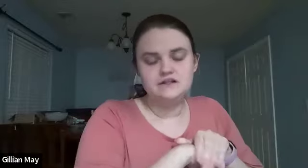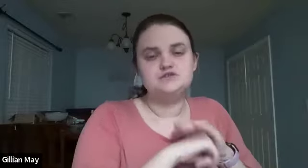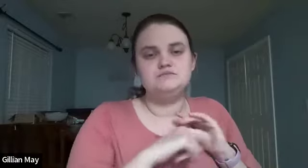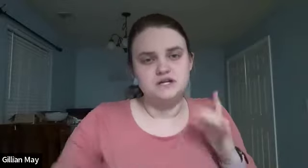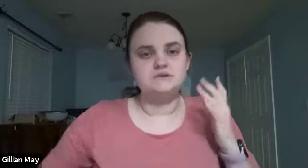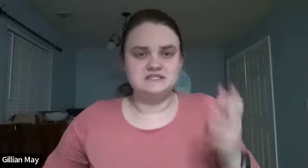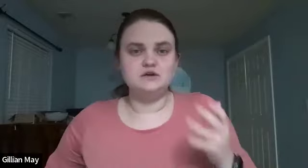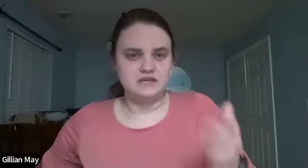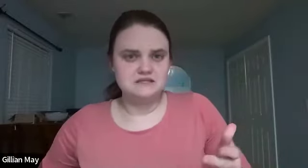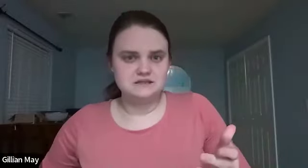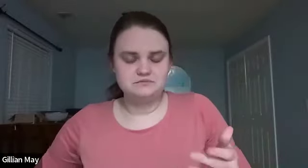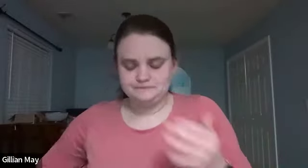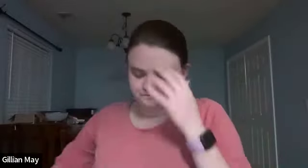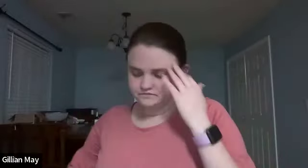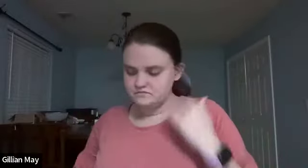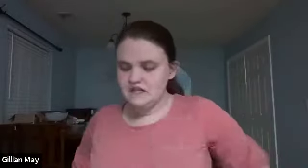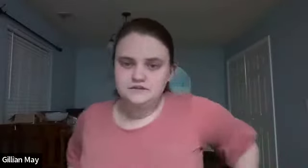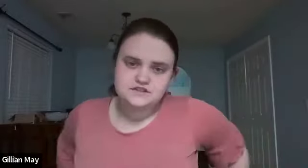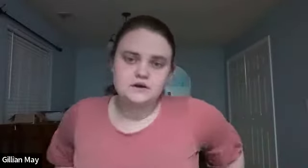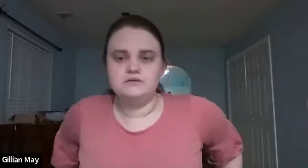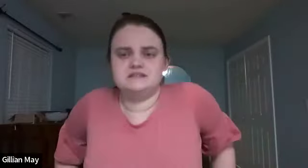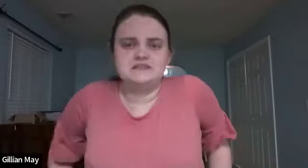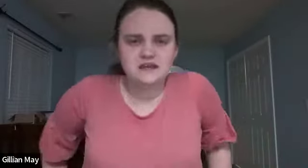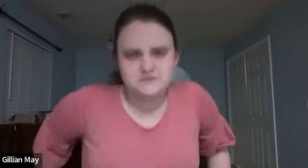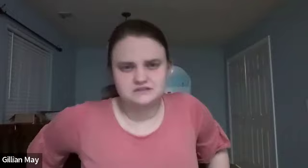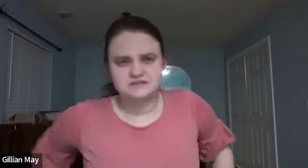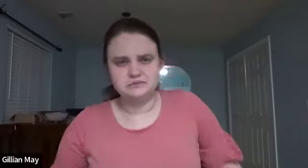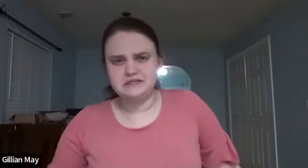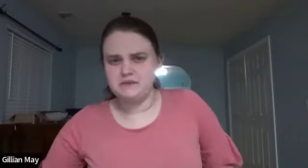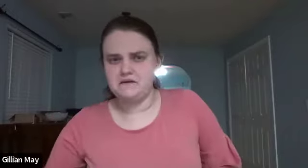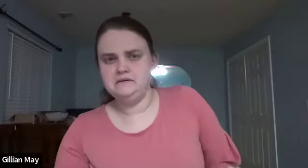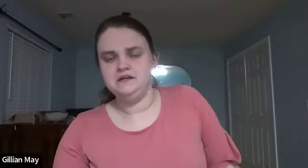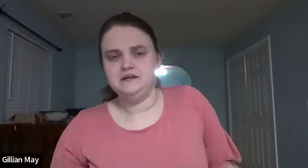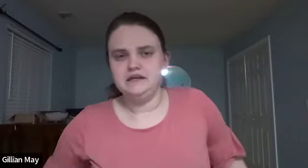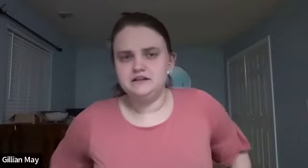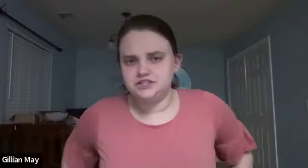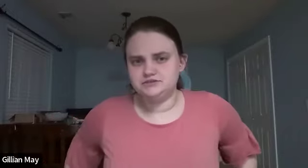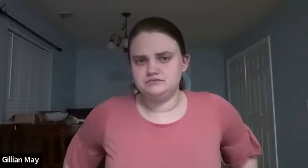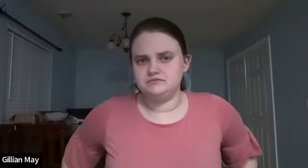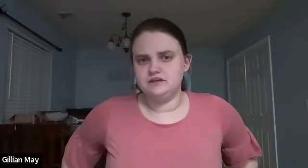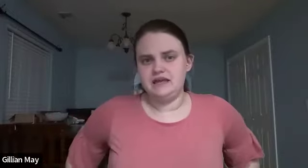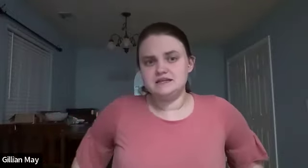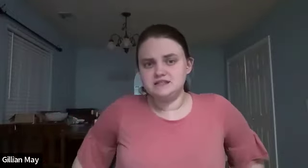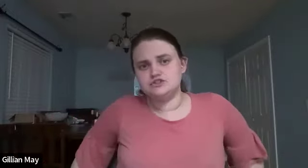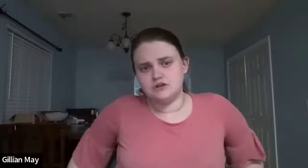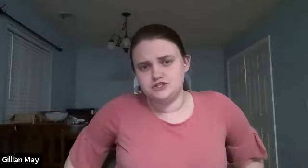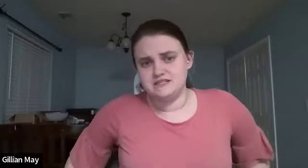English, but it would still make sense. So, because I think I've talked a little bit about English, like ASL structure is different